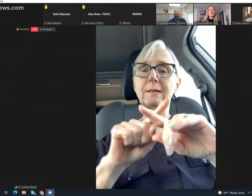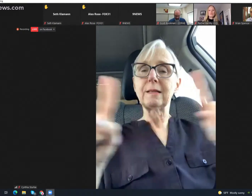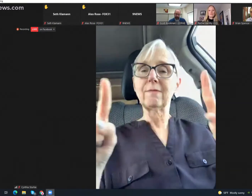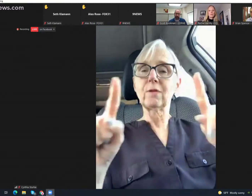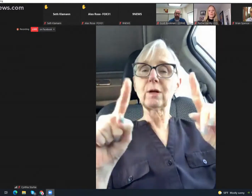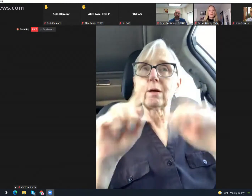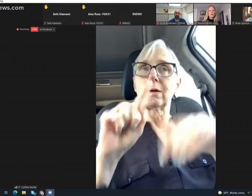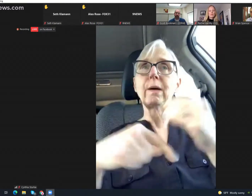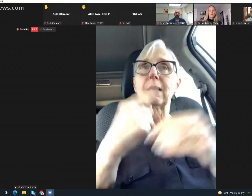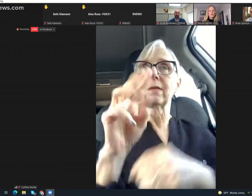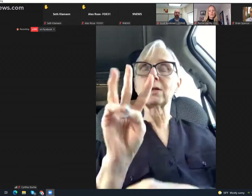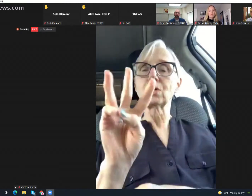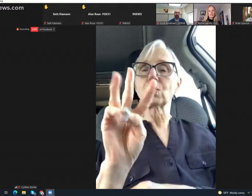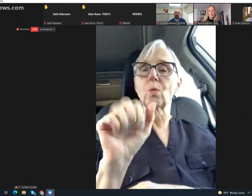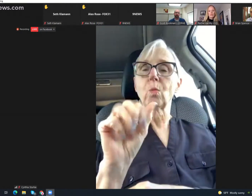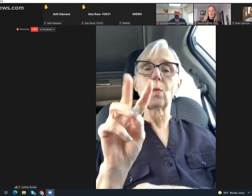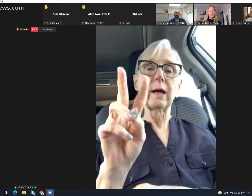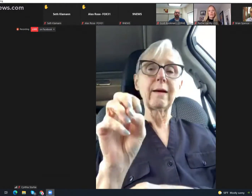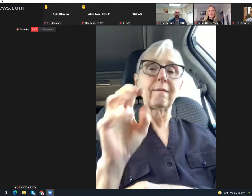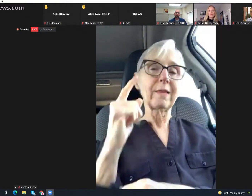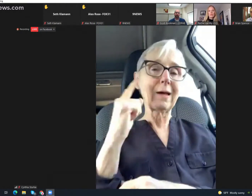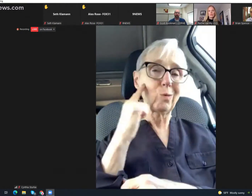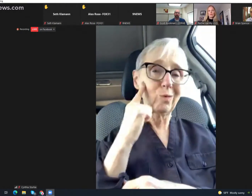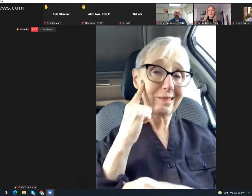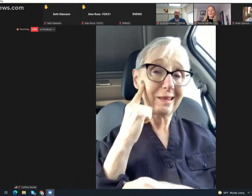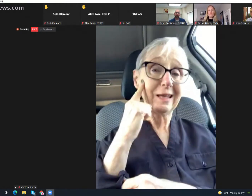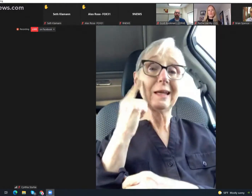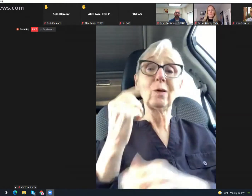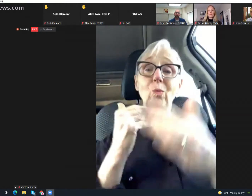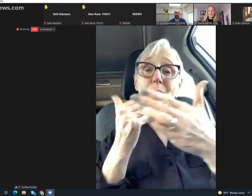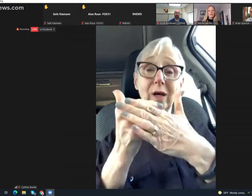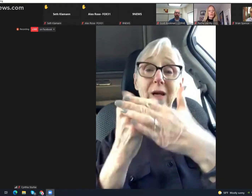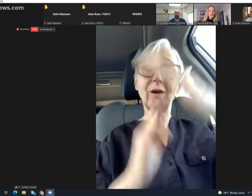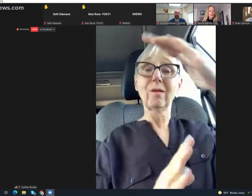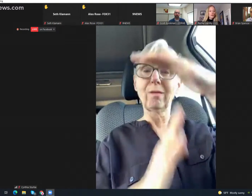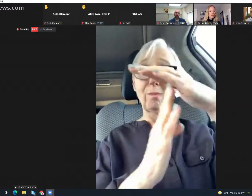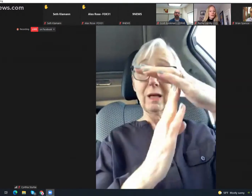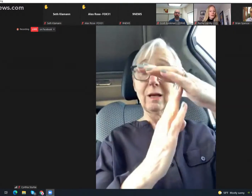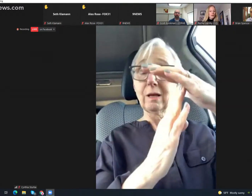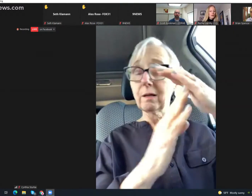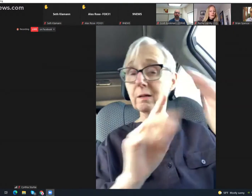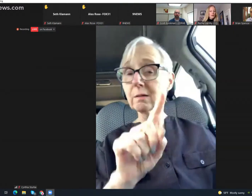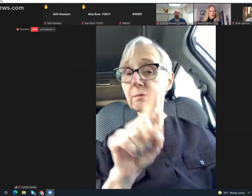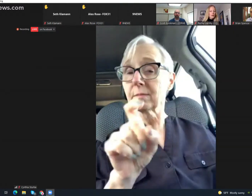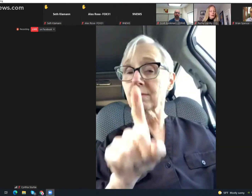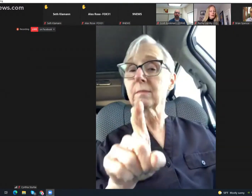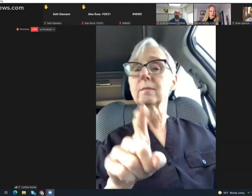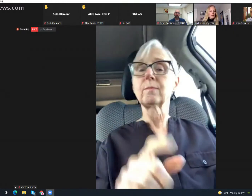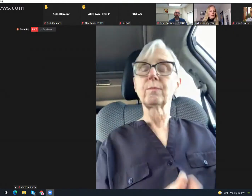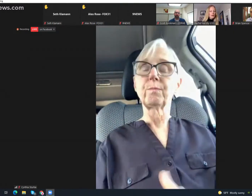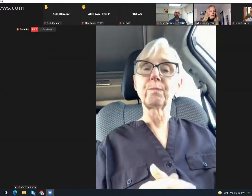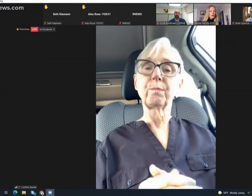we're near the peak, or kind of how we came to that place? Thank you.